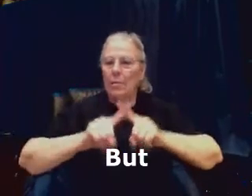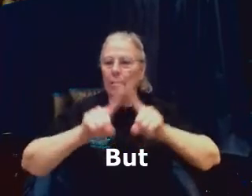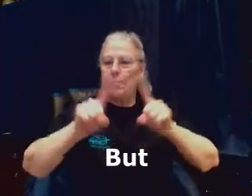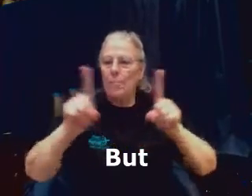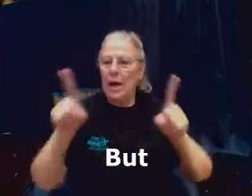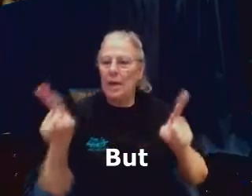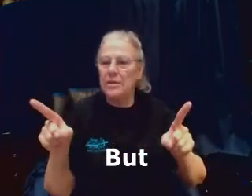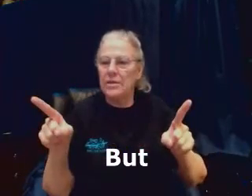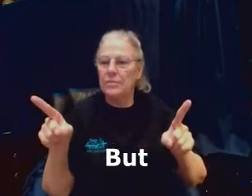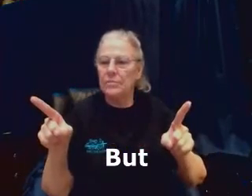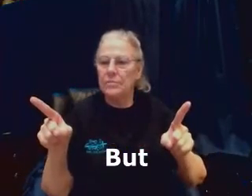But.